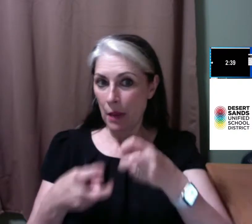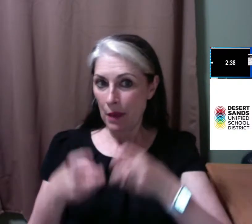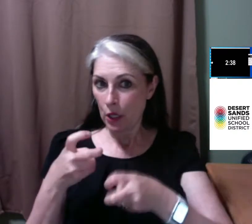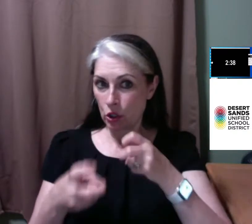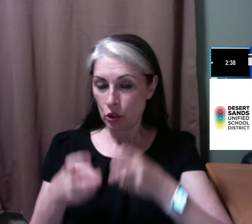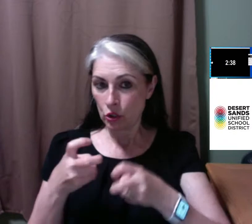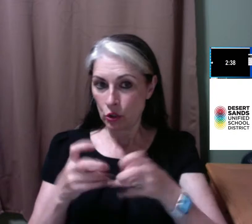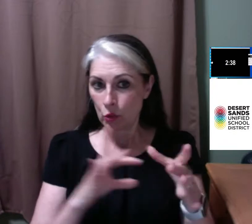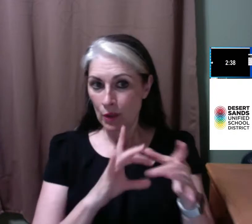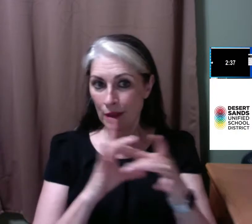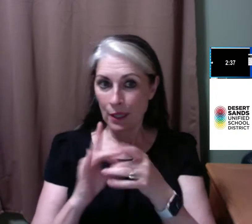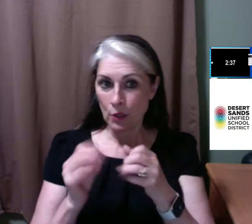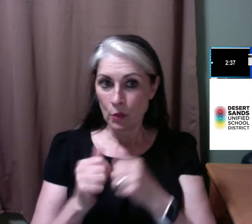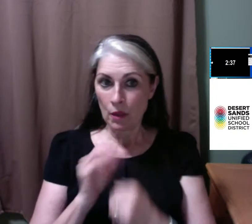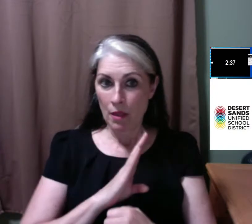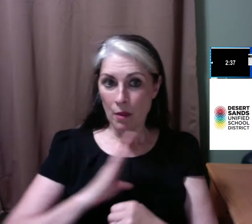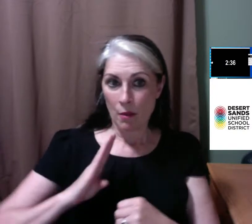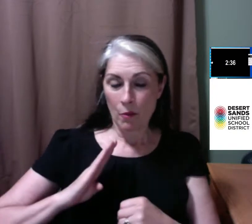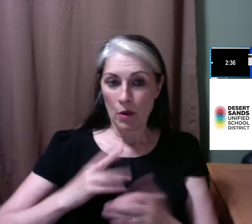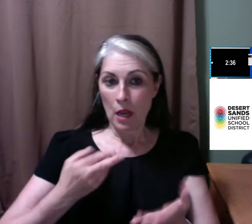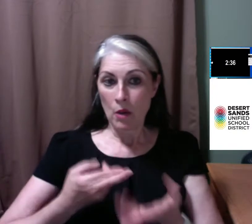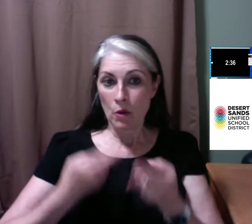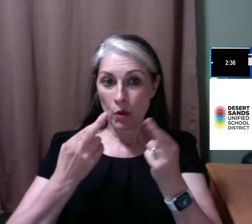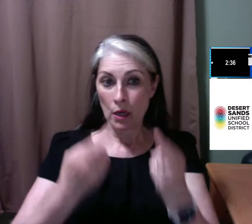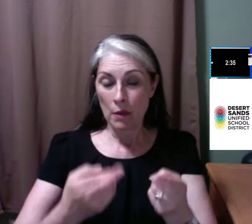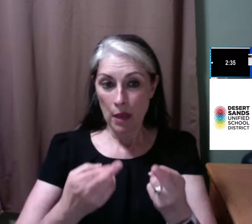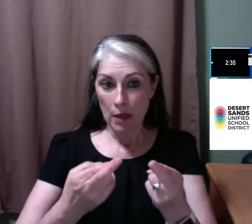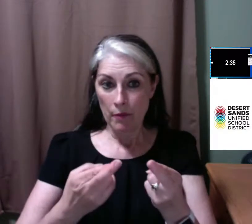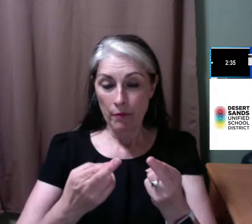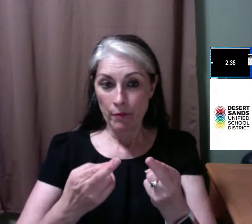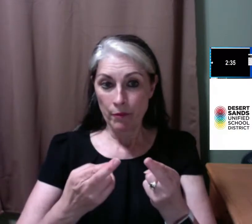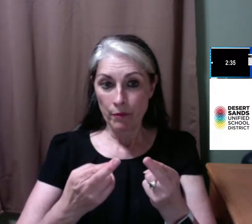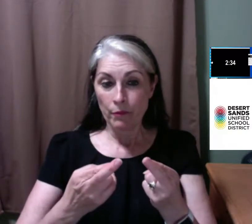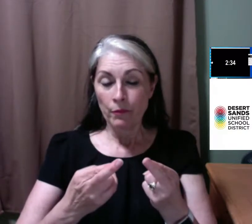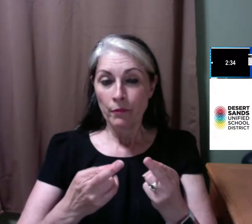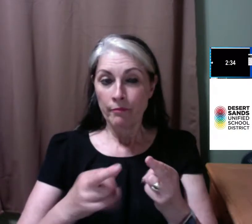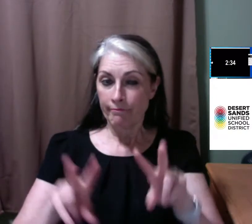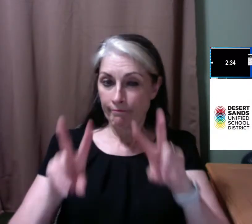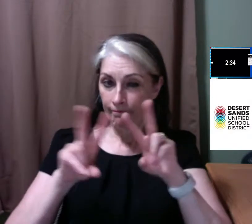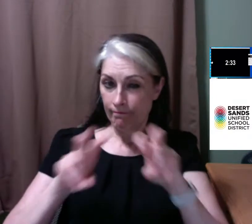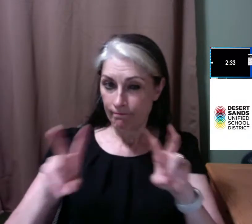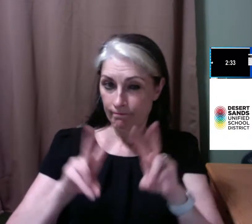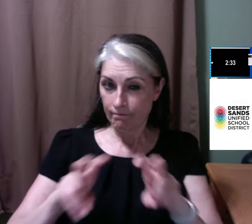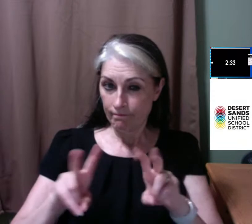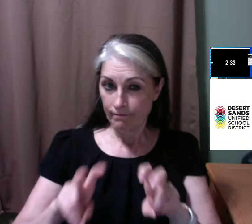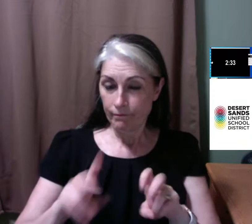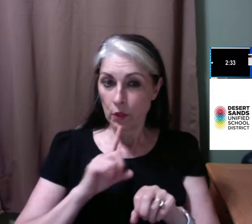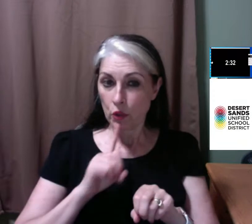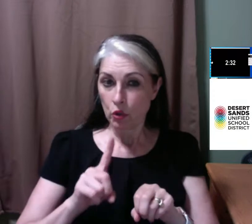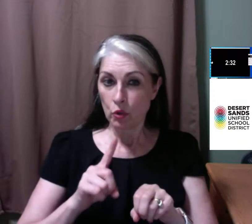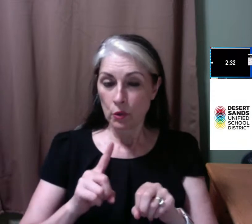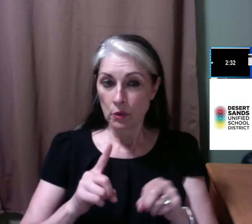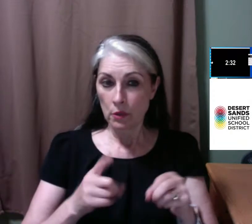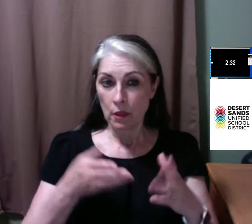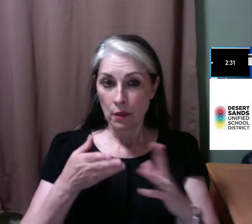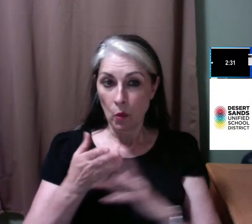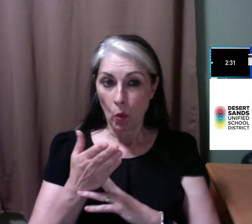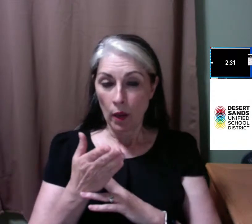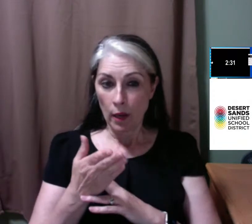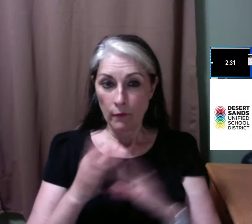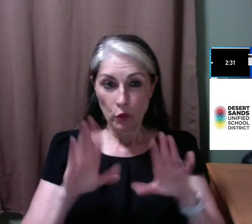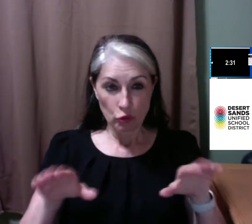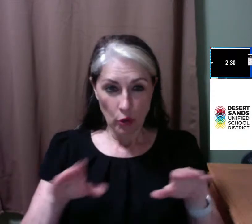As it relates to the board, I would recommend that you audit the site to make sure this is not a conduit for child